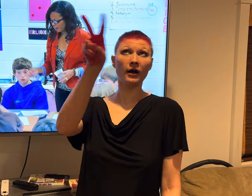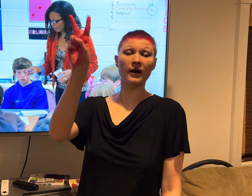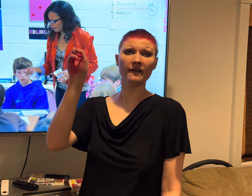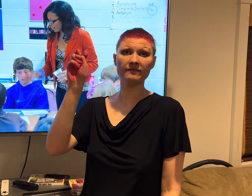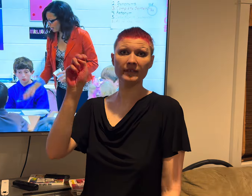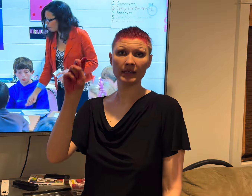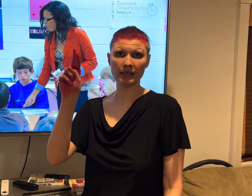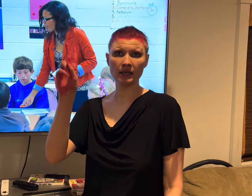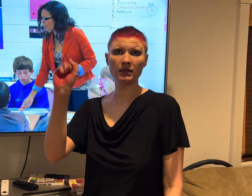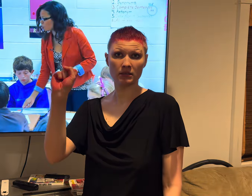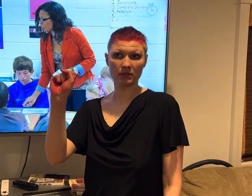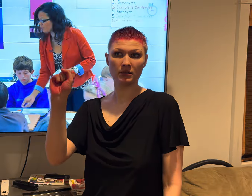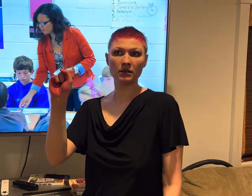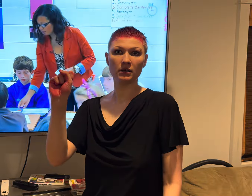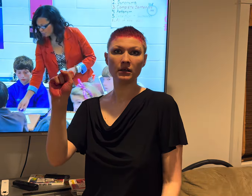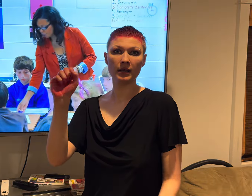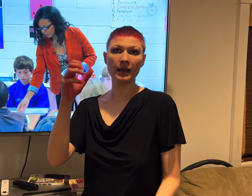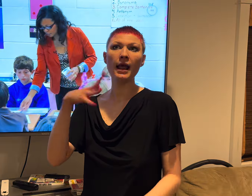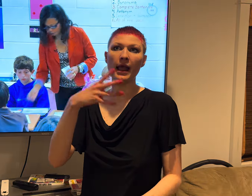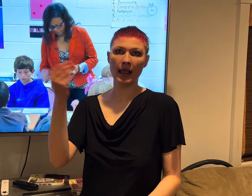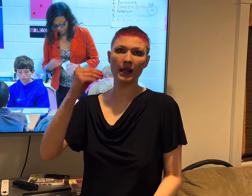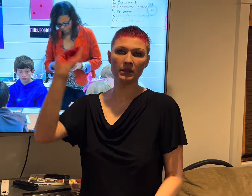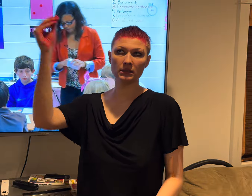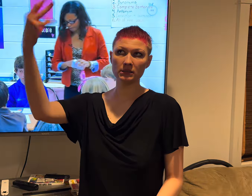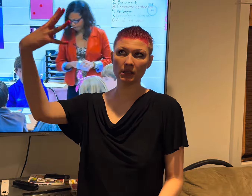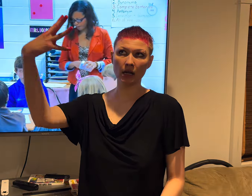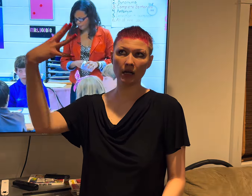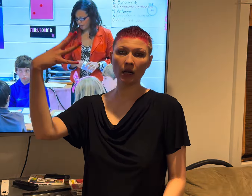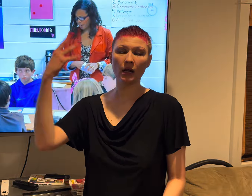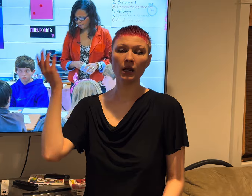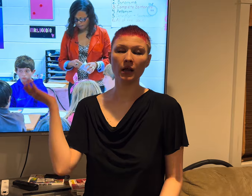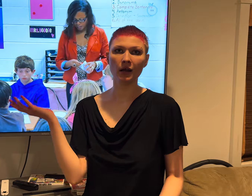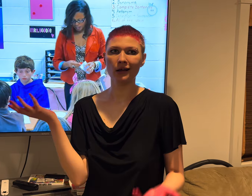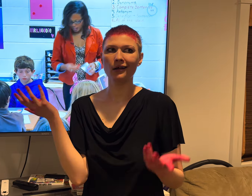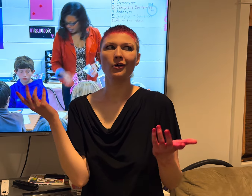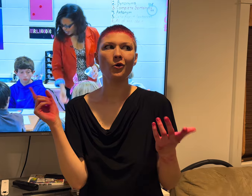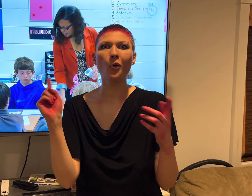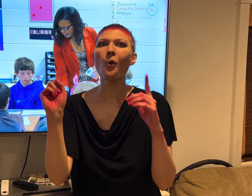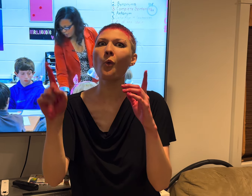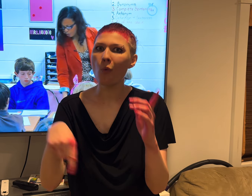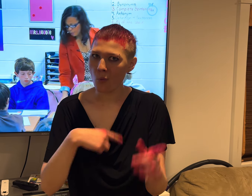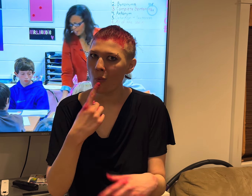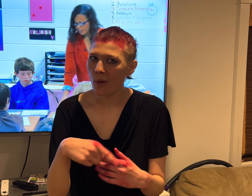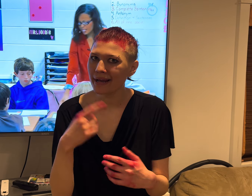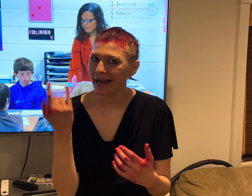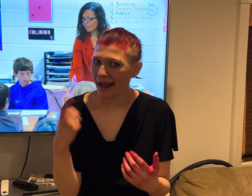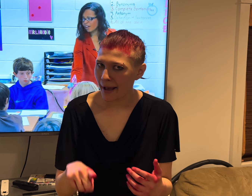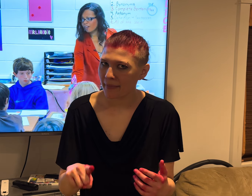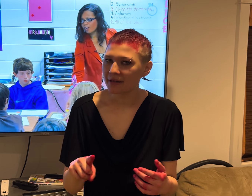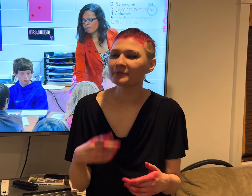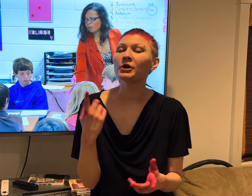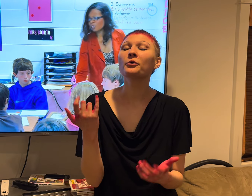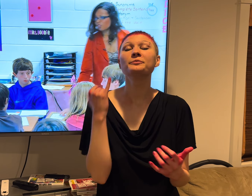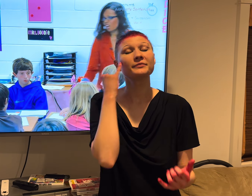If you get a red chip, you're going to be the group leader. Okay? Now, the group leader has a very important